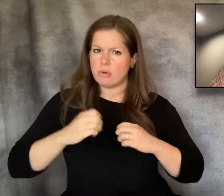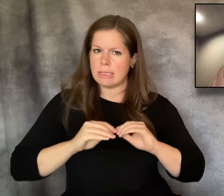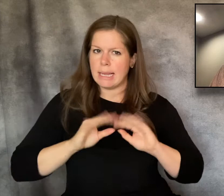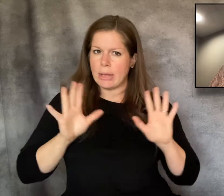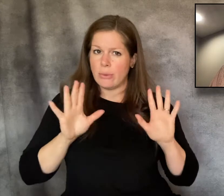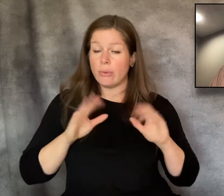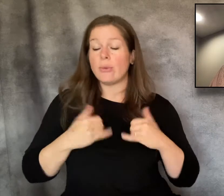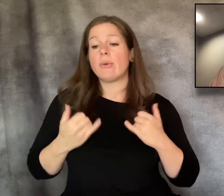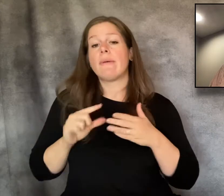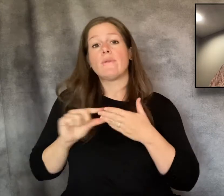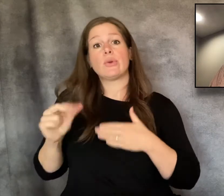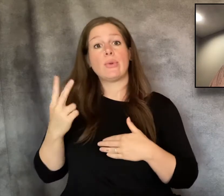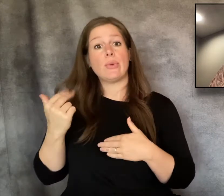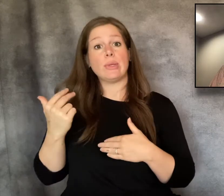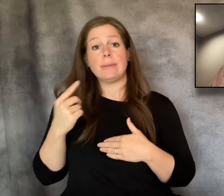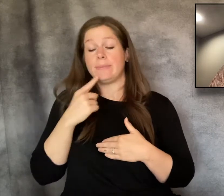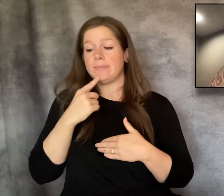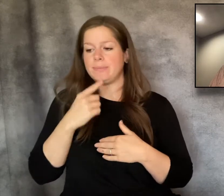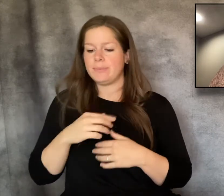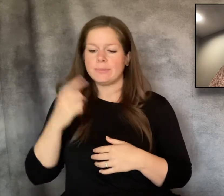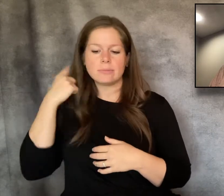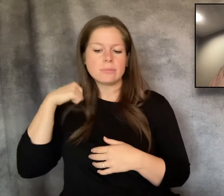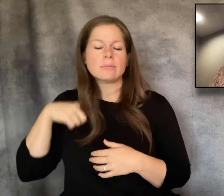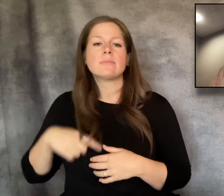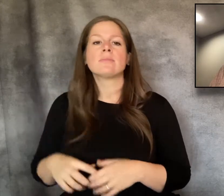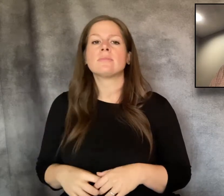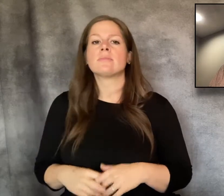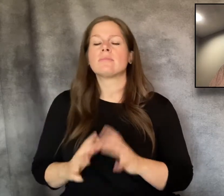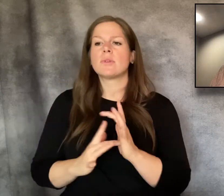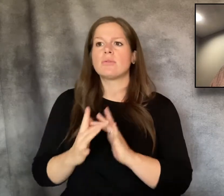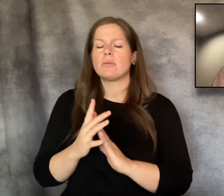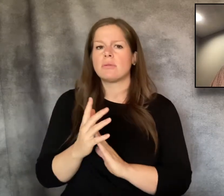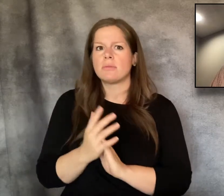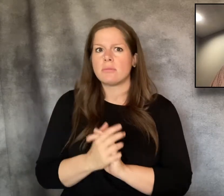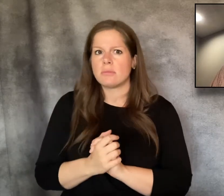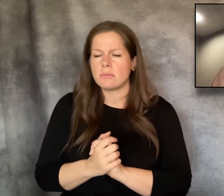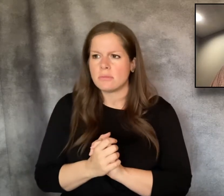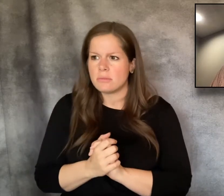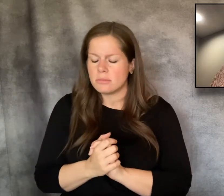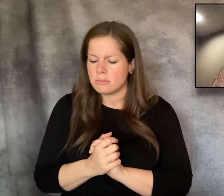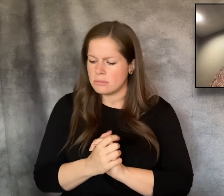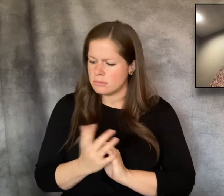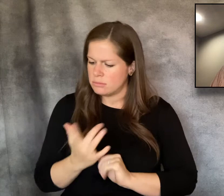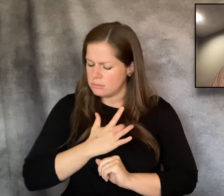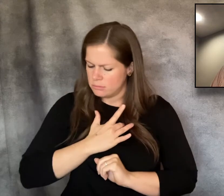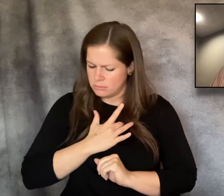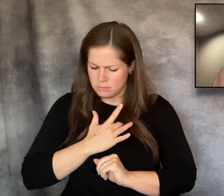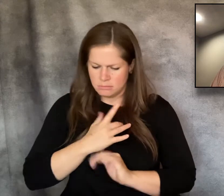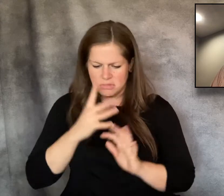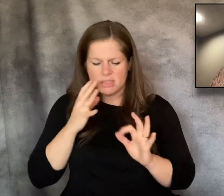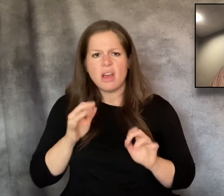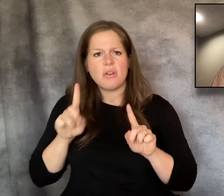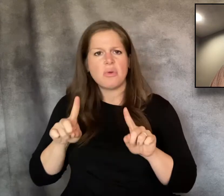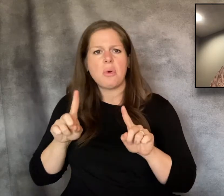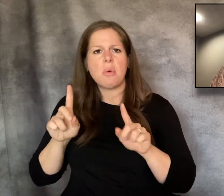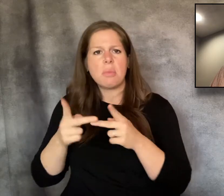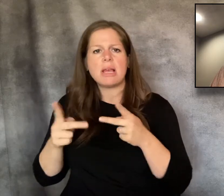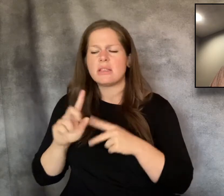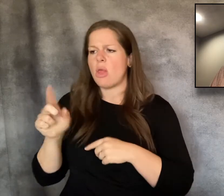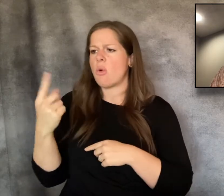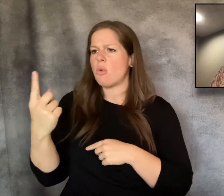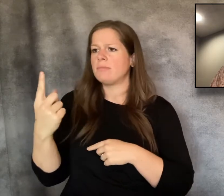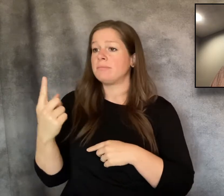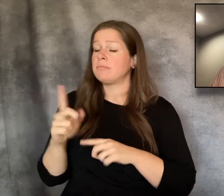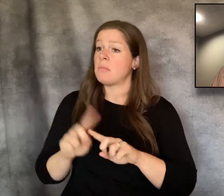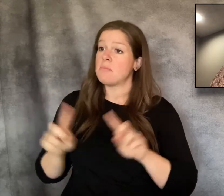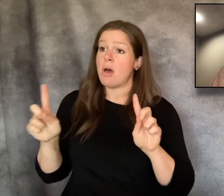go to verse 13. So when Jesus heard this, he withdrew from there in a boat to a desolate place by himself. But when the crowds